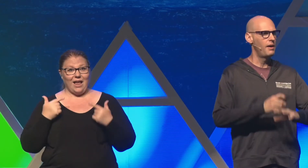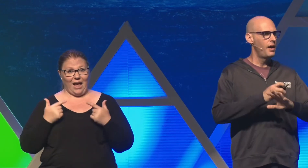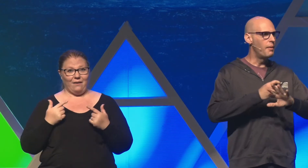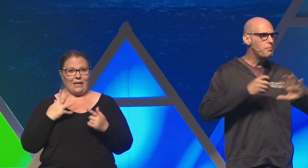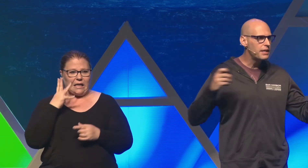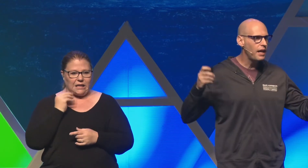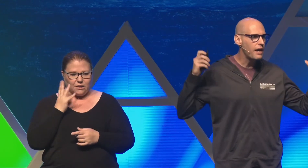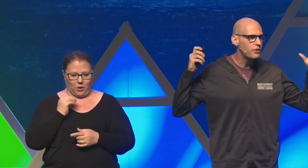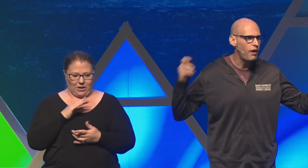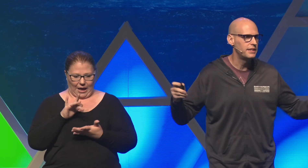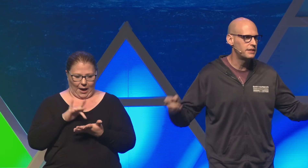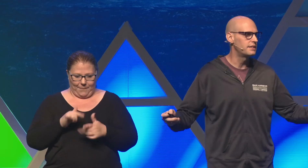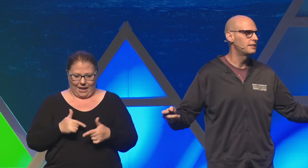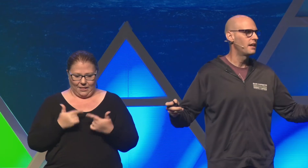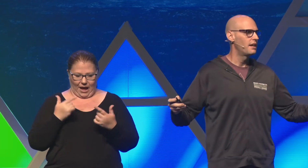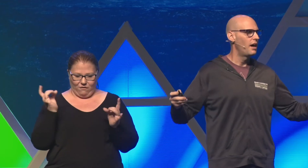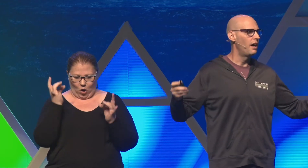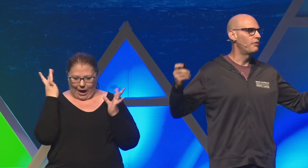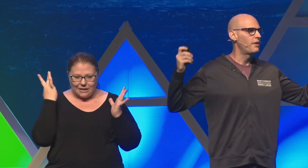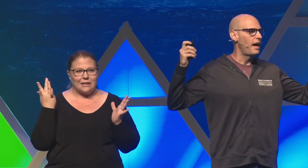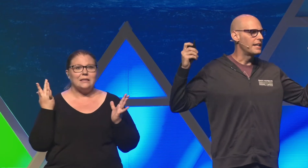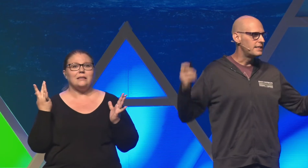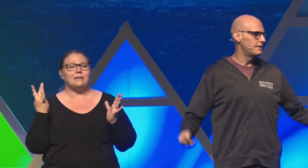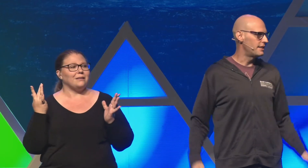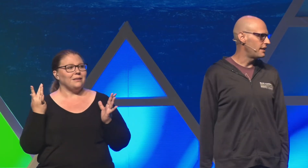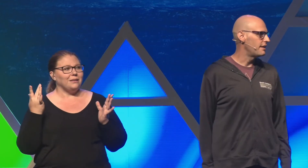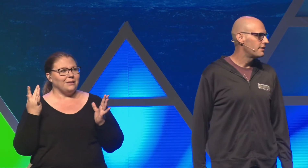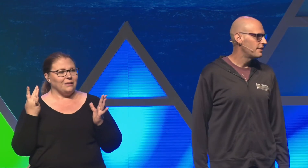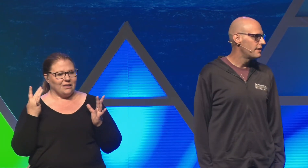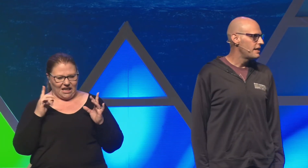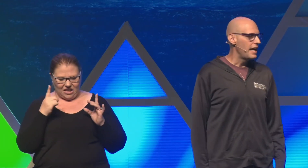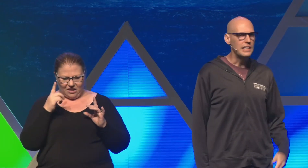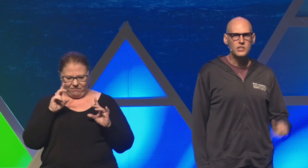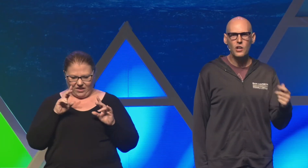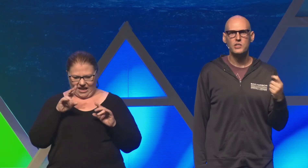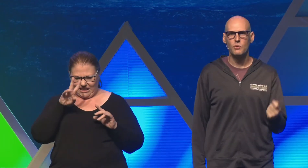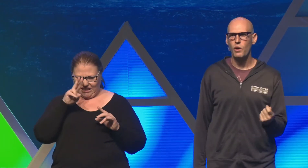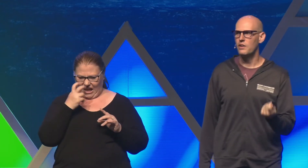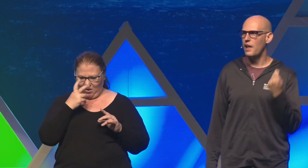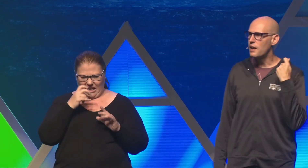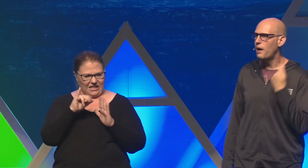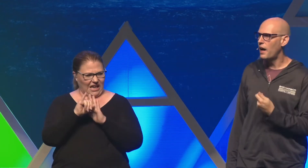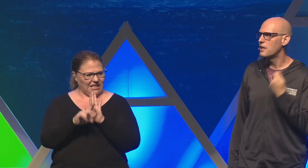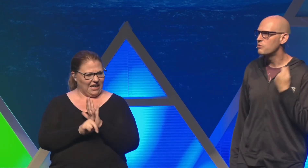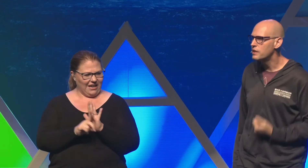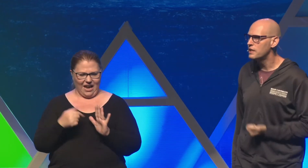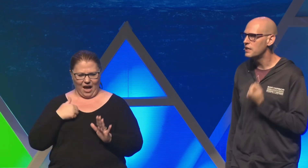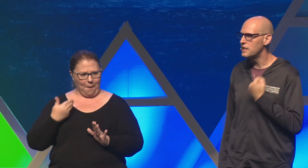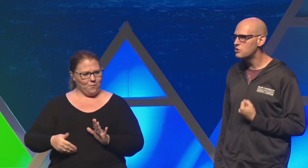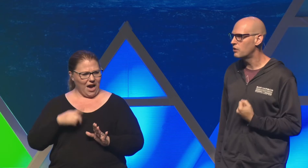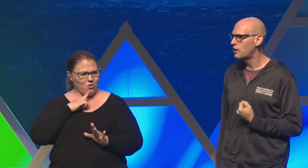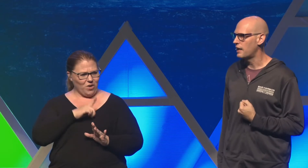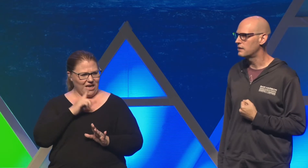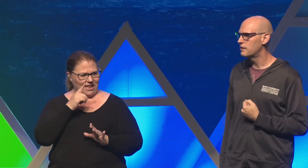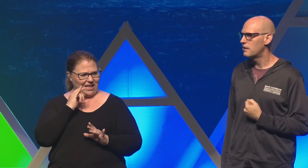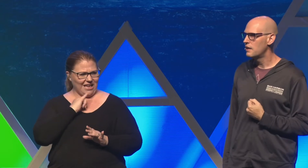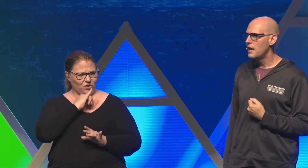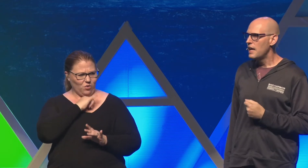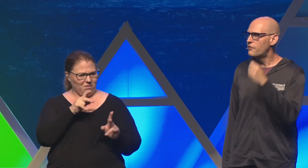a midlife crisis of identity. And he starts to wonder, am I really an